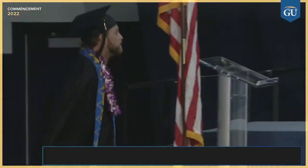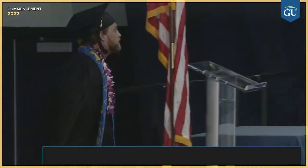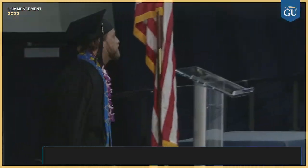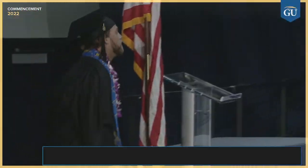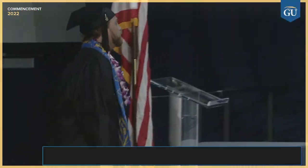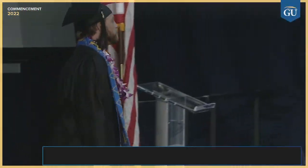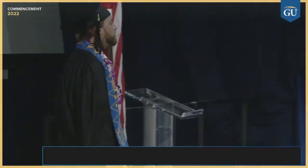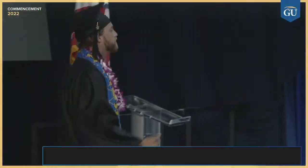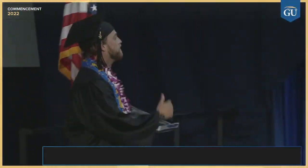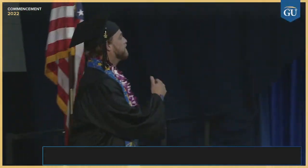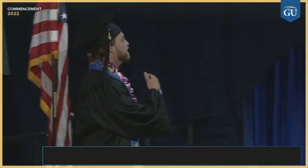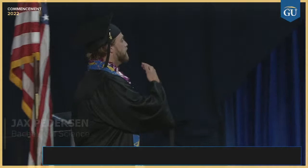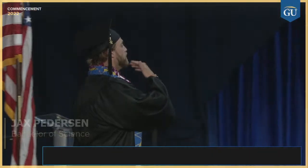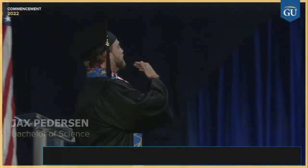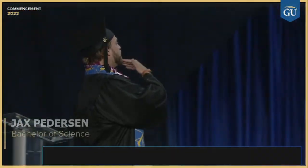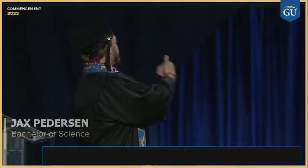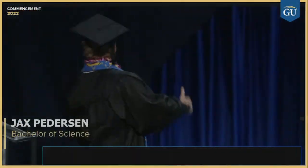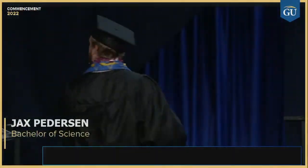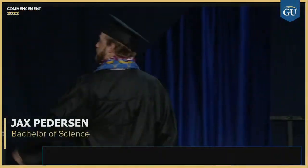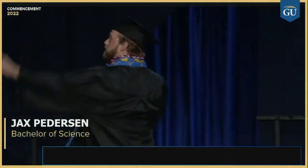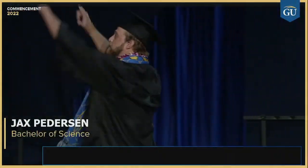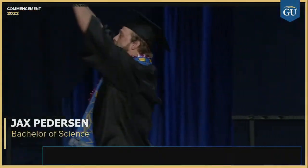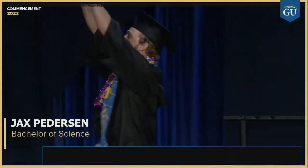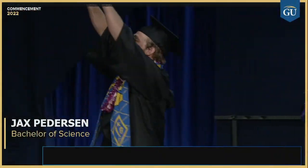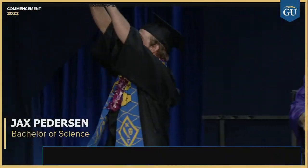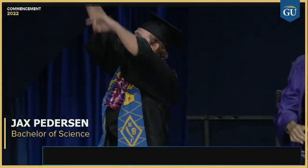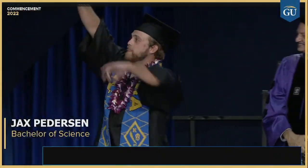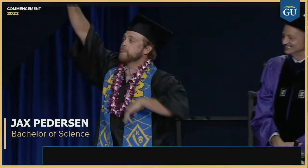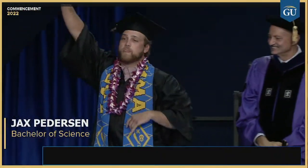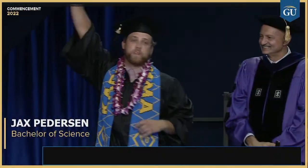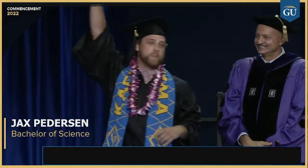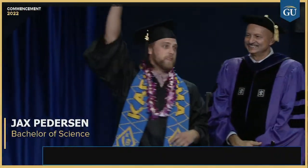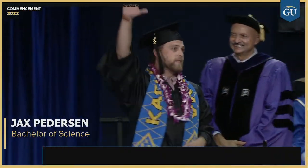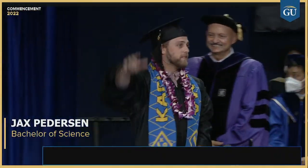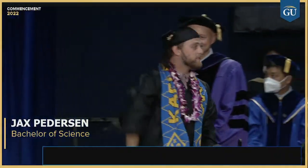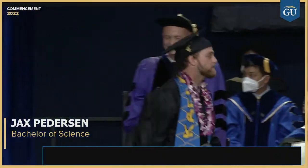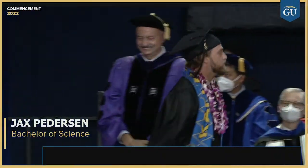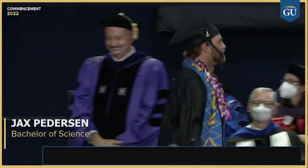Jack Peterson, Bachelor of Science. Congratulations.